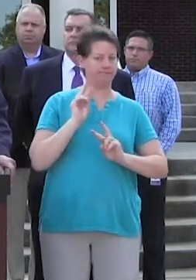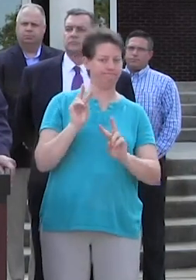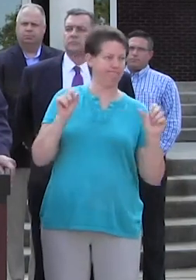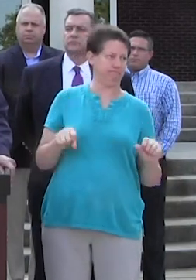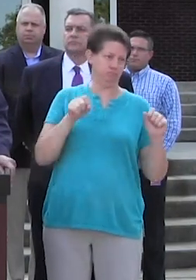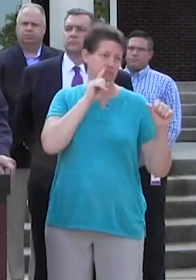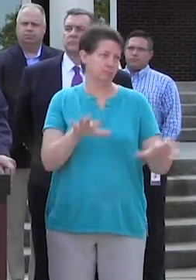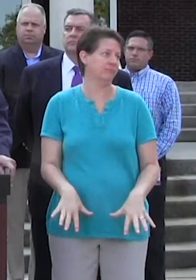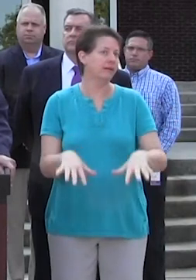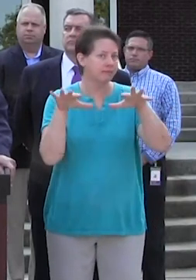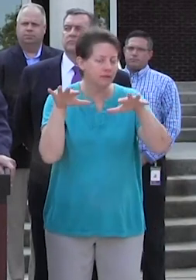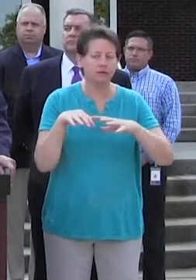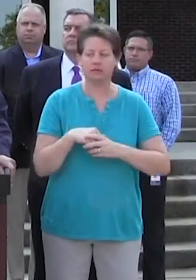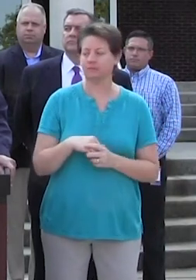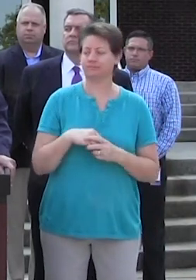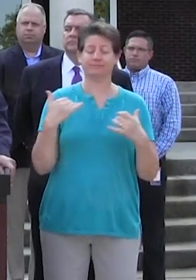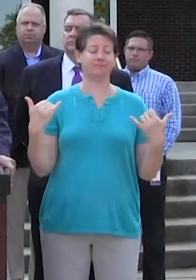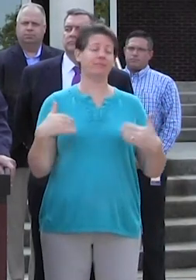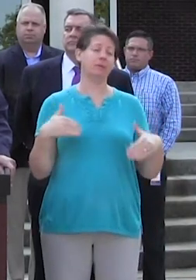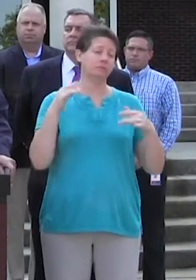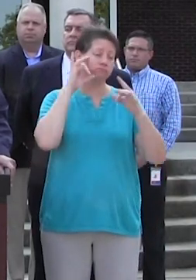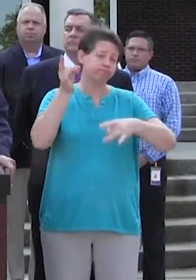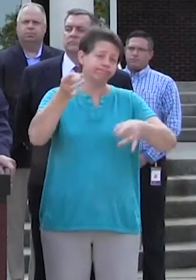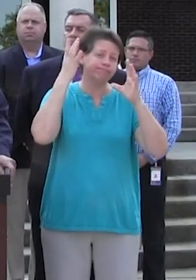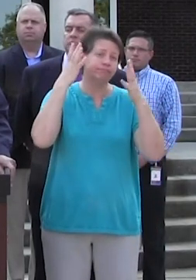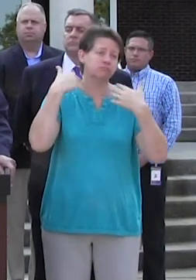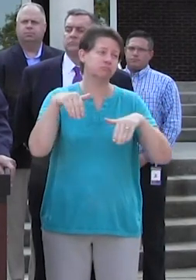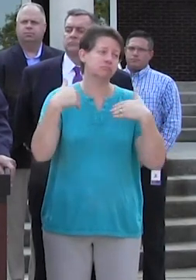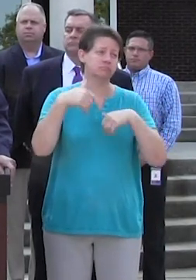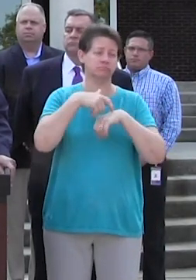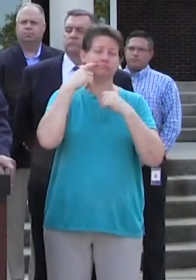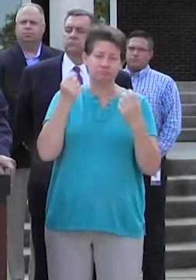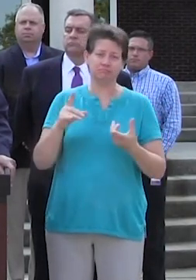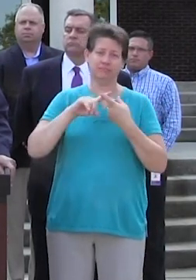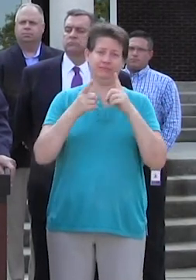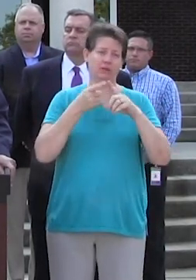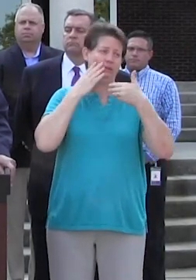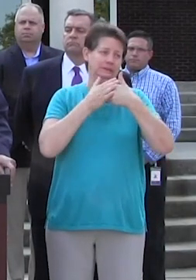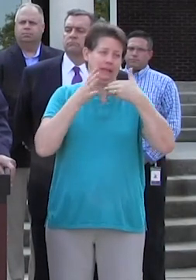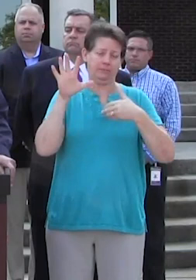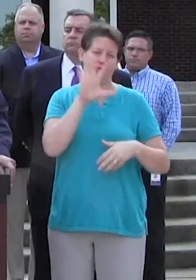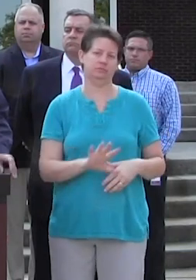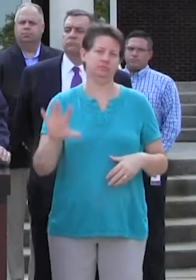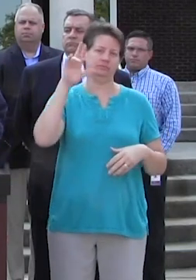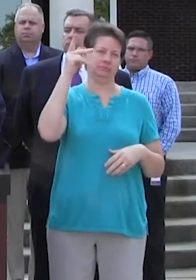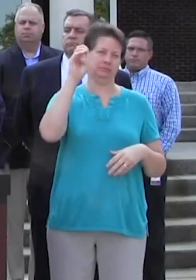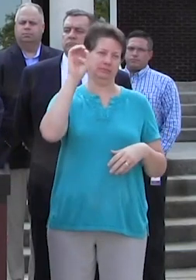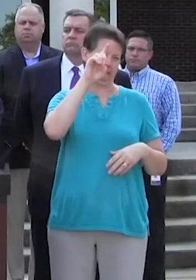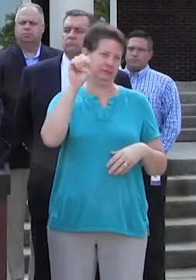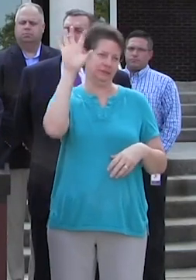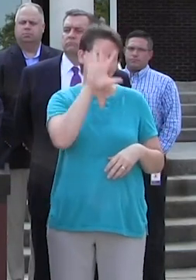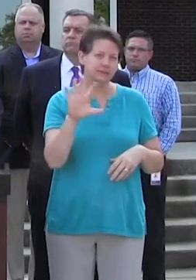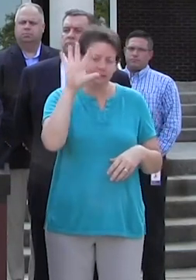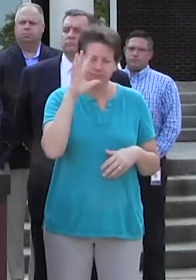this is the worst of times for many of our friends and neighbors in the PD area. So